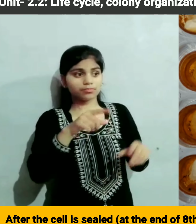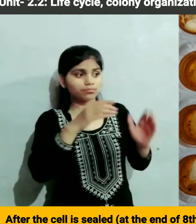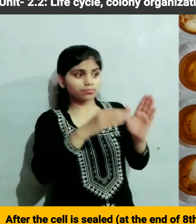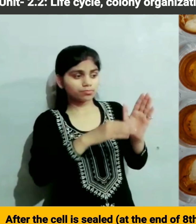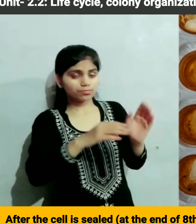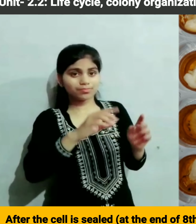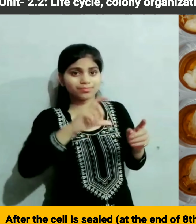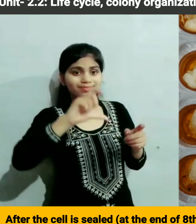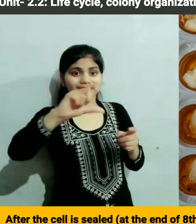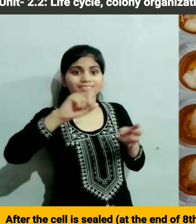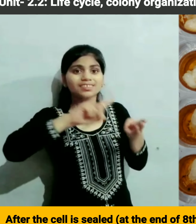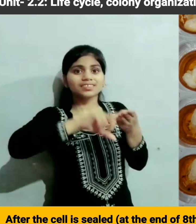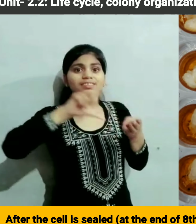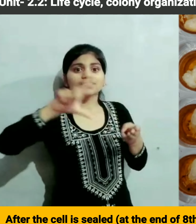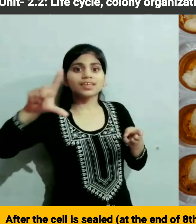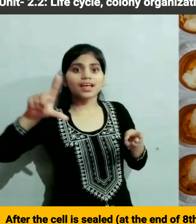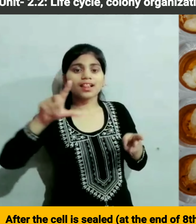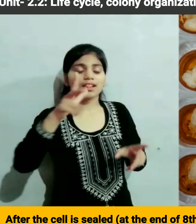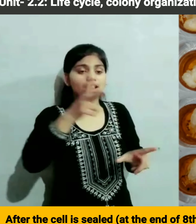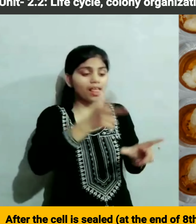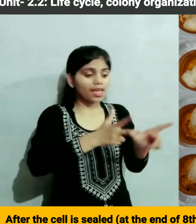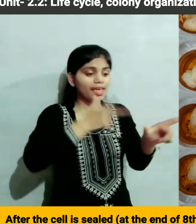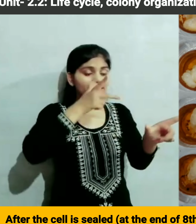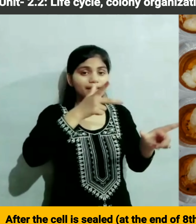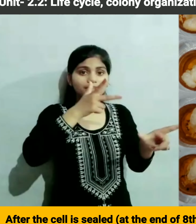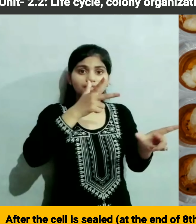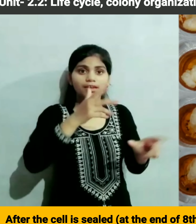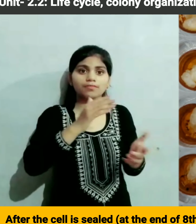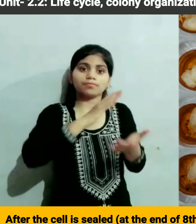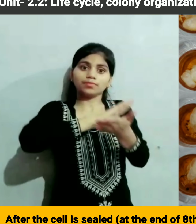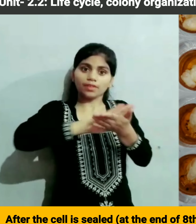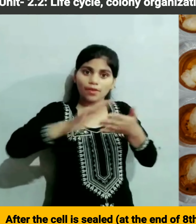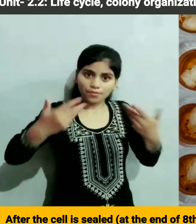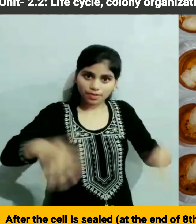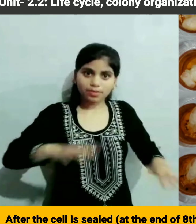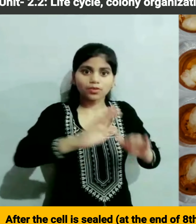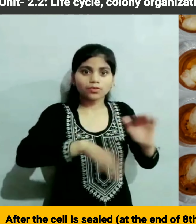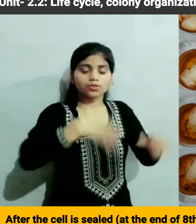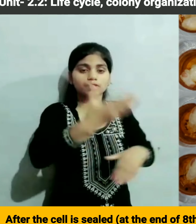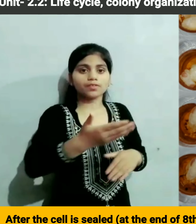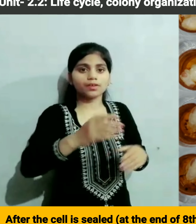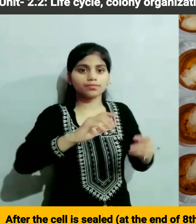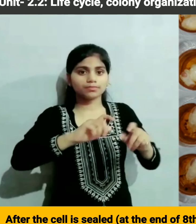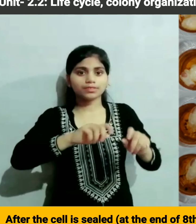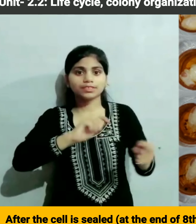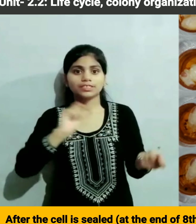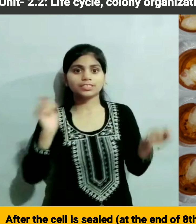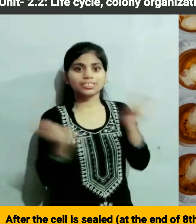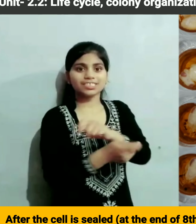8th day and the cocoon has been spun at the end of the 9th day,